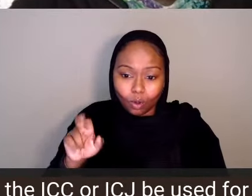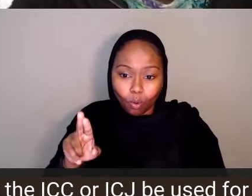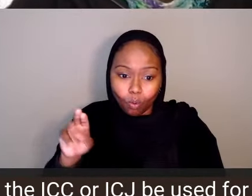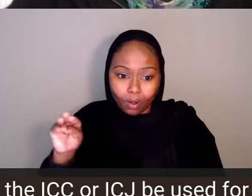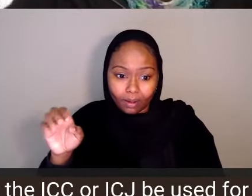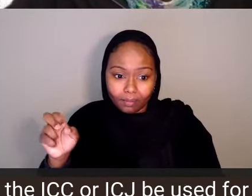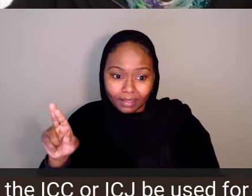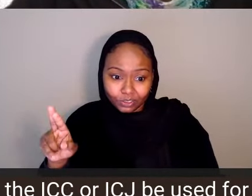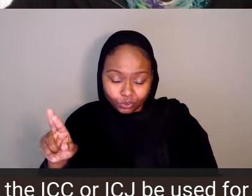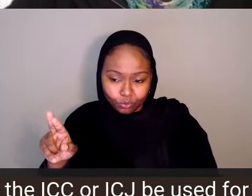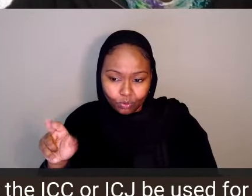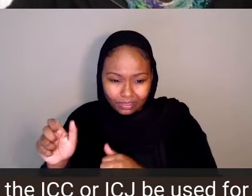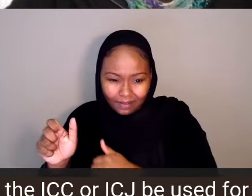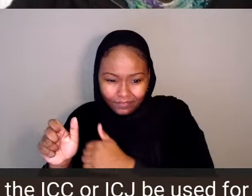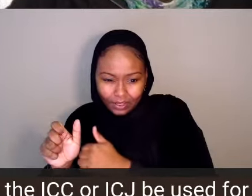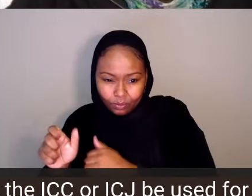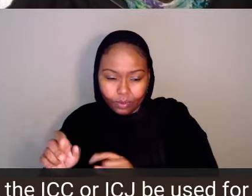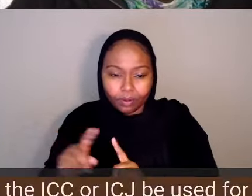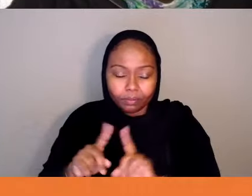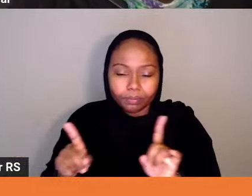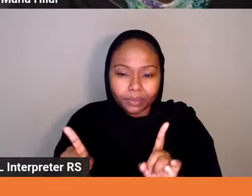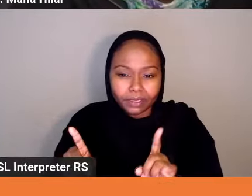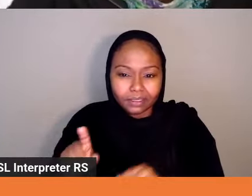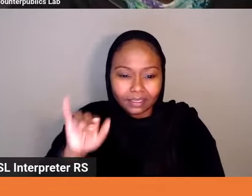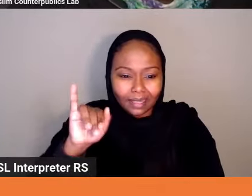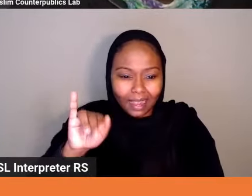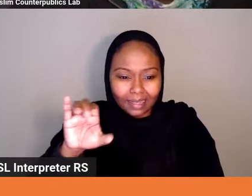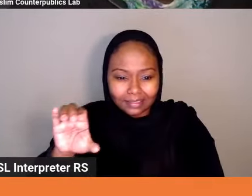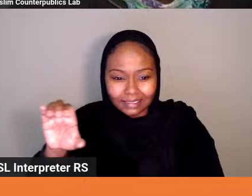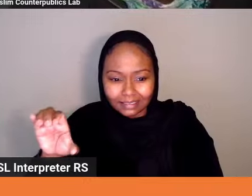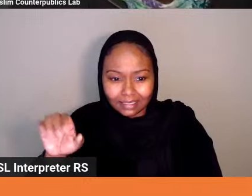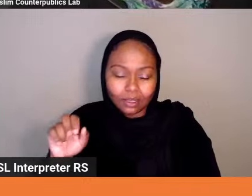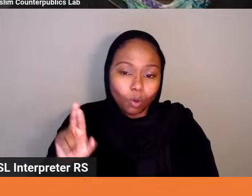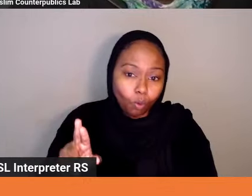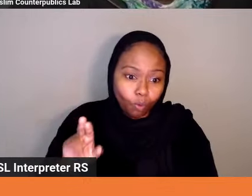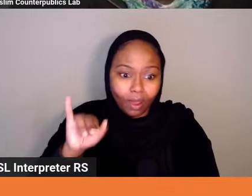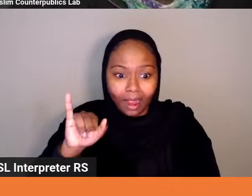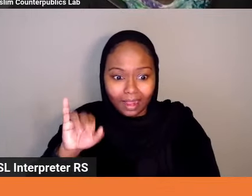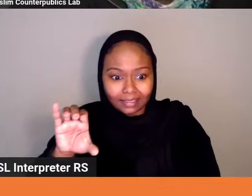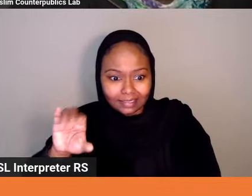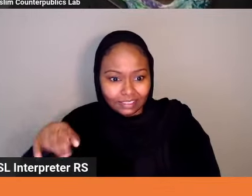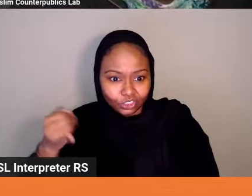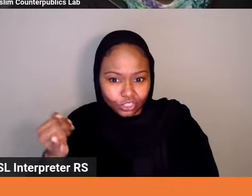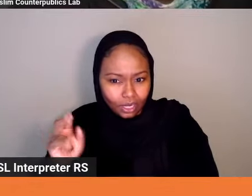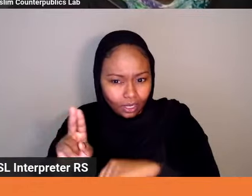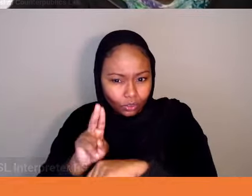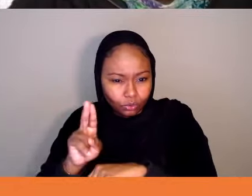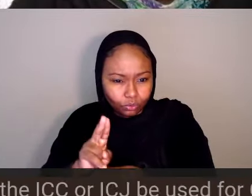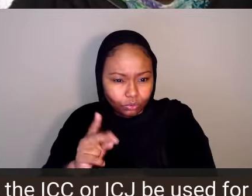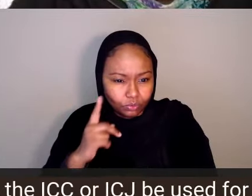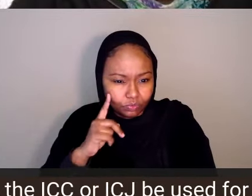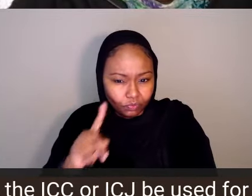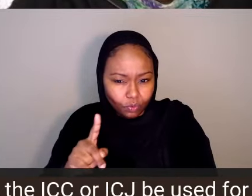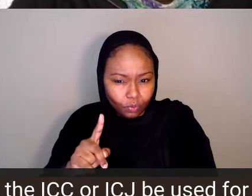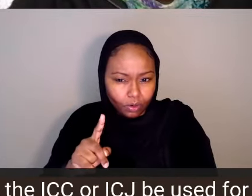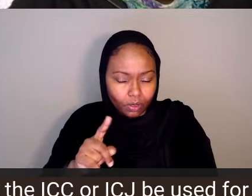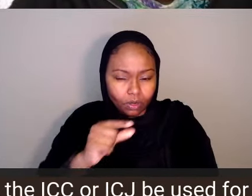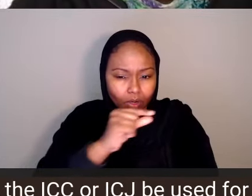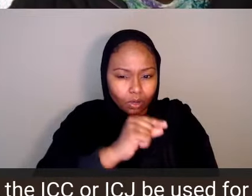basis. But couldn't the ICC or ICJ be used for Guantanamo